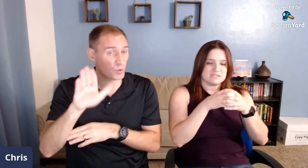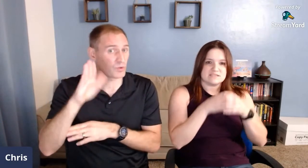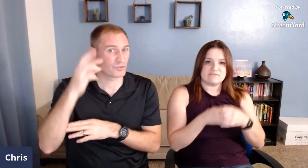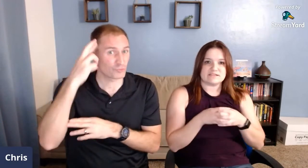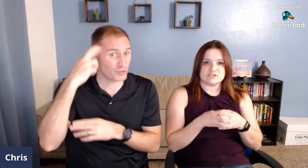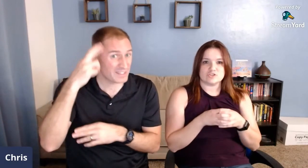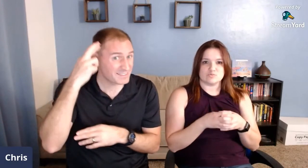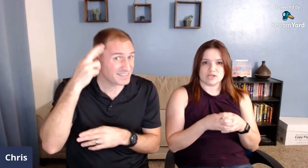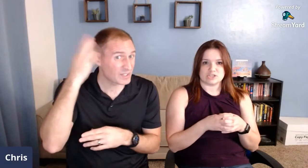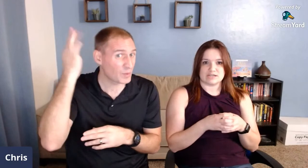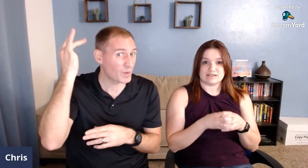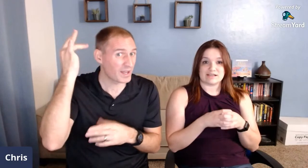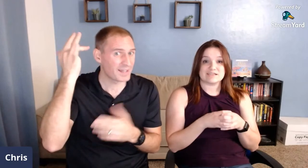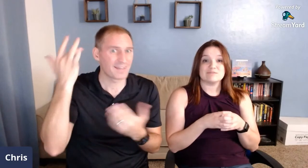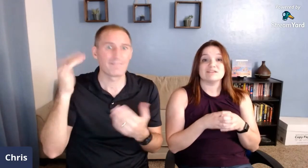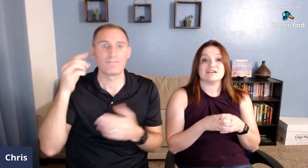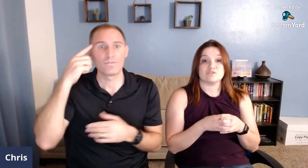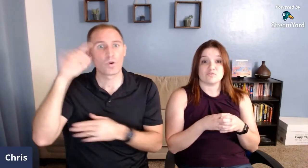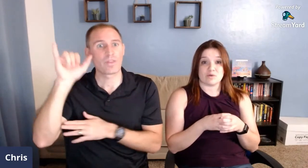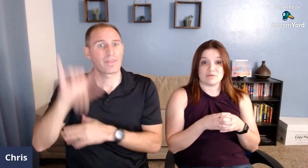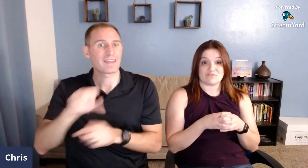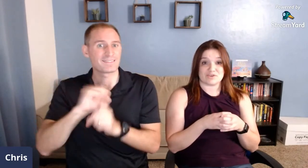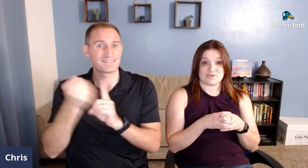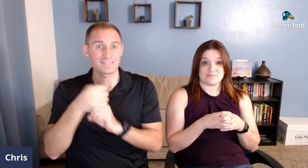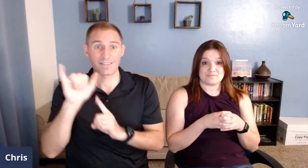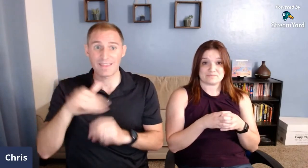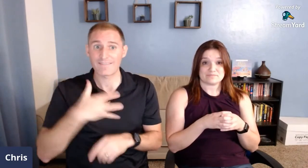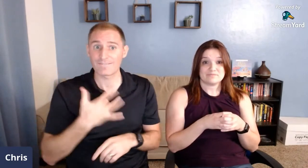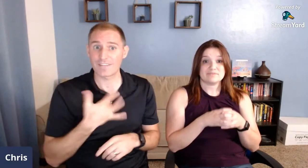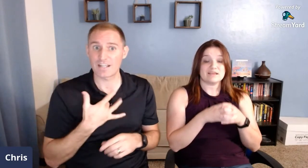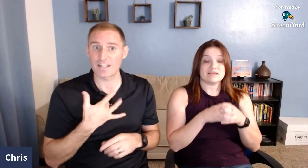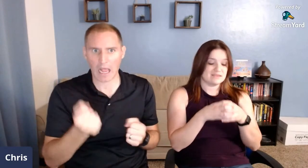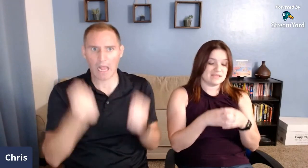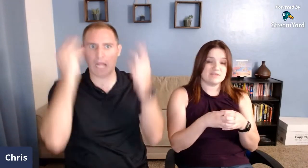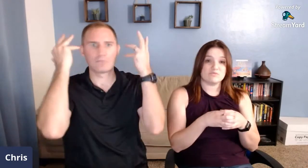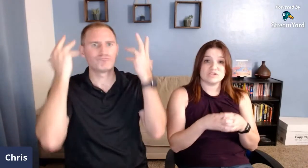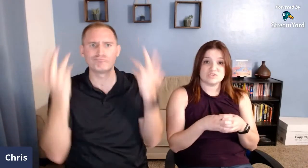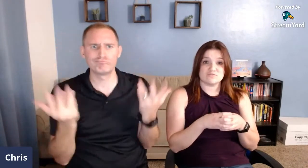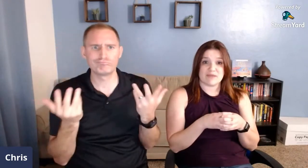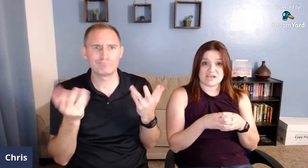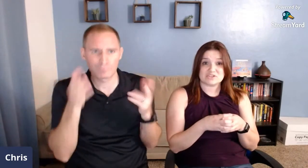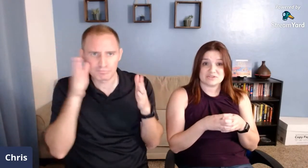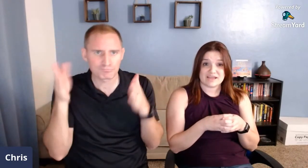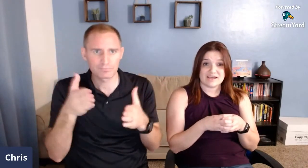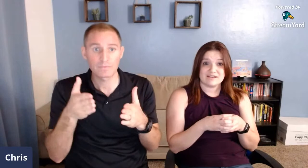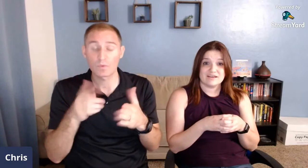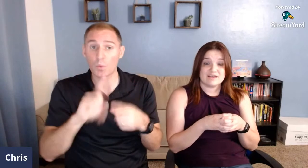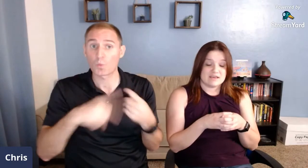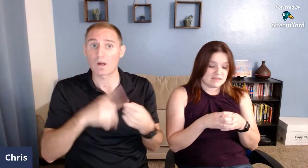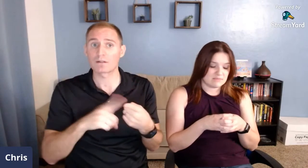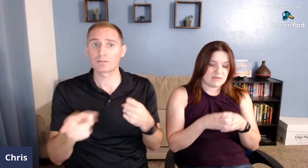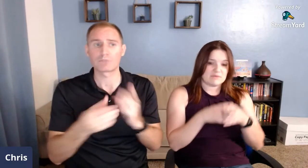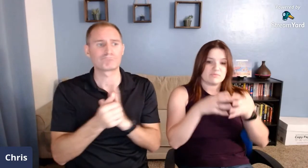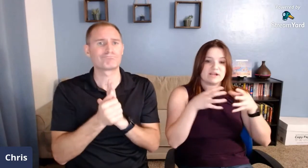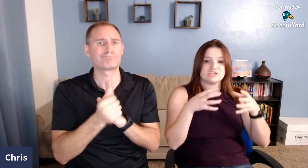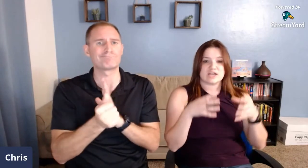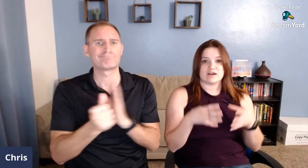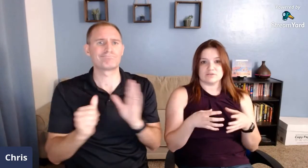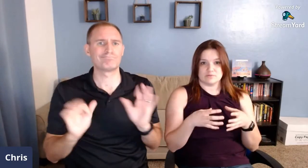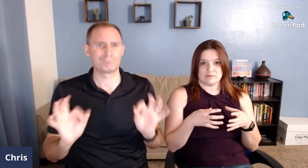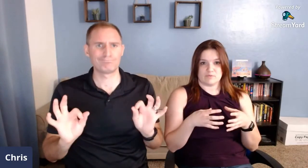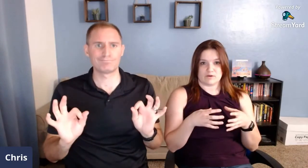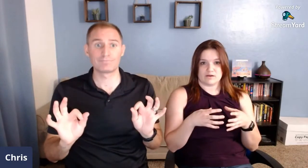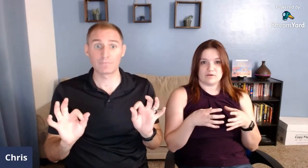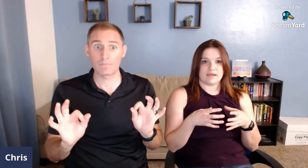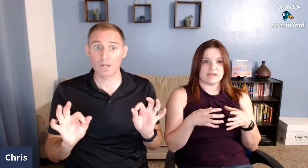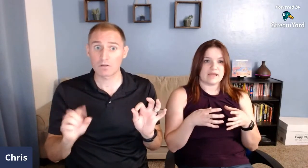that specific situation. That's going to be less overwhelming for you. Then once you've mastered that, then maybe branch out a